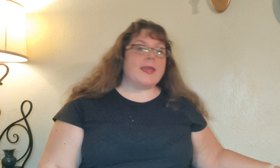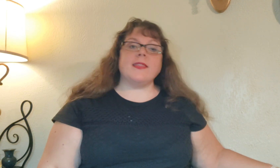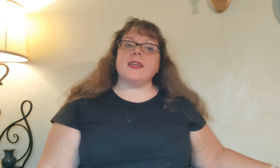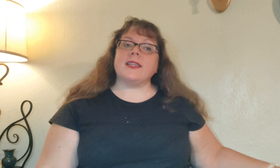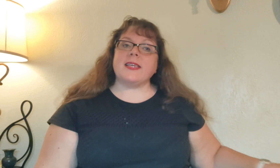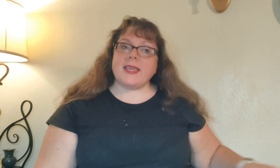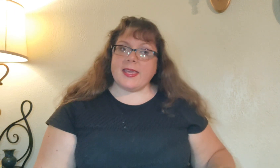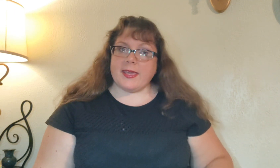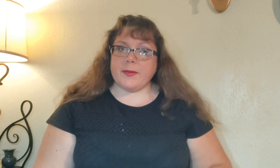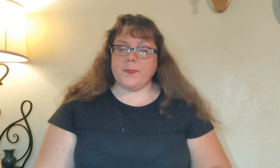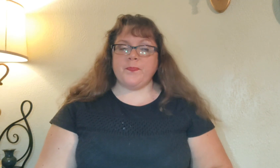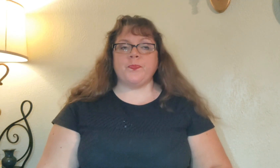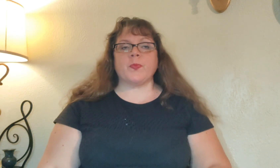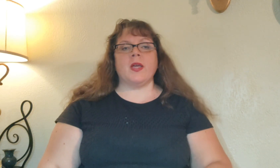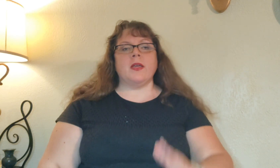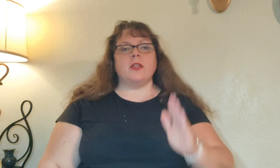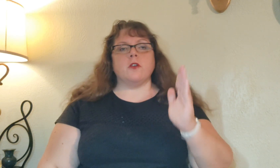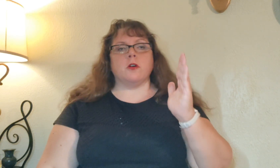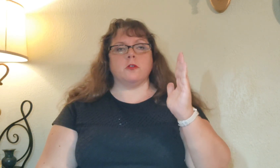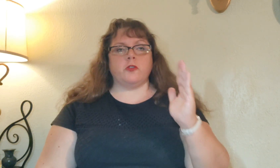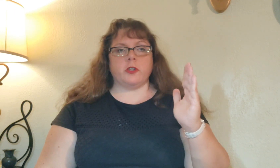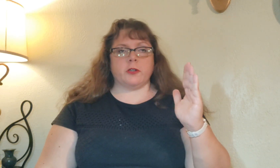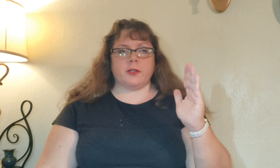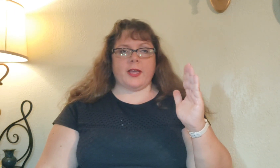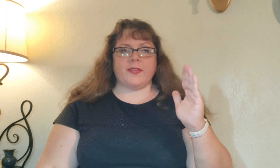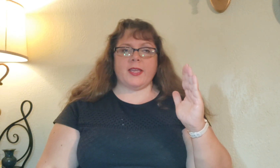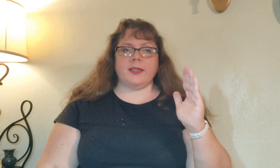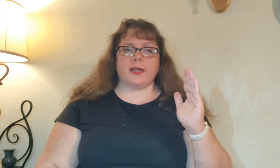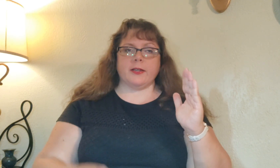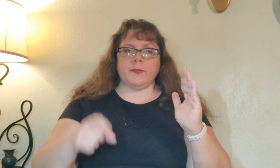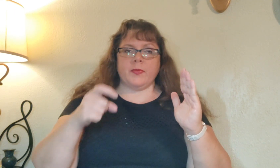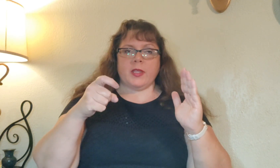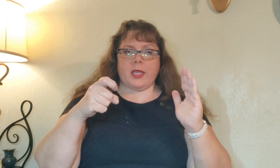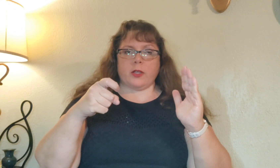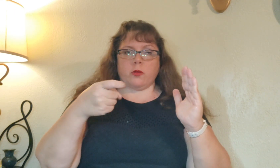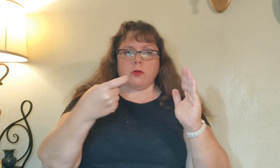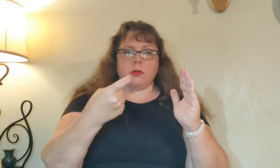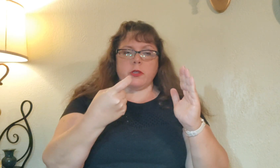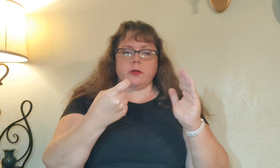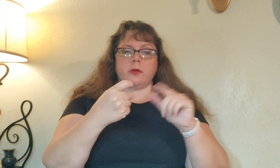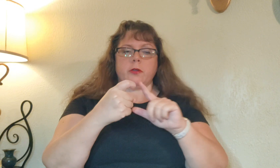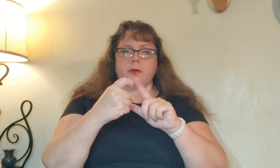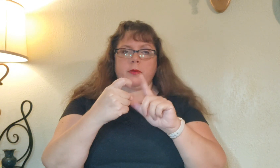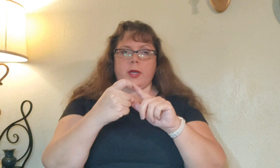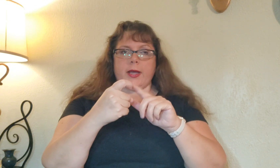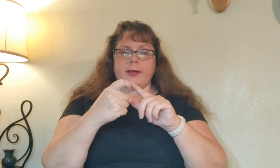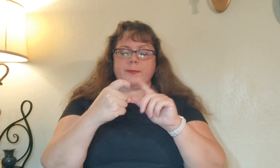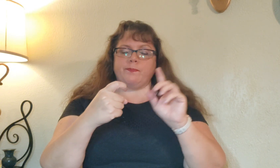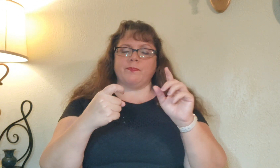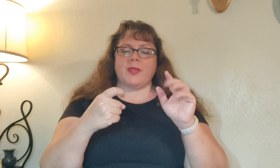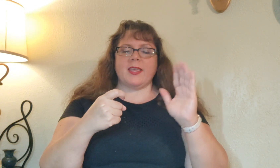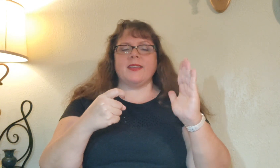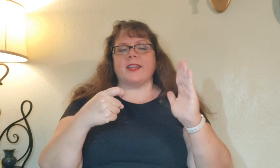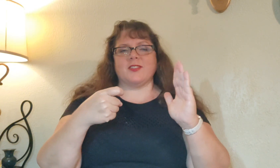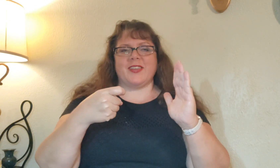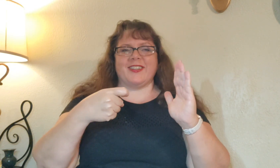And then key, you hold your left hand up and curl your index